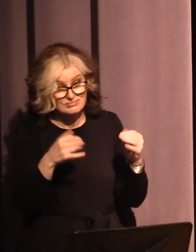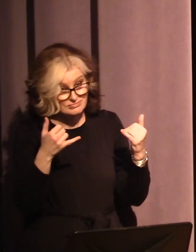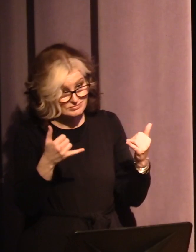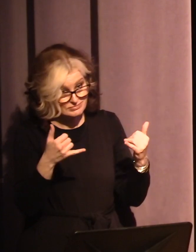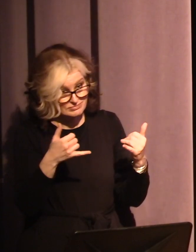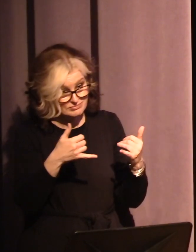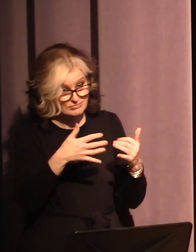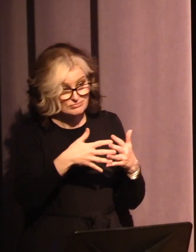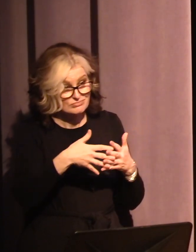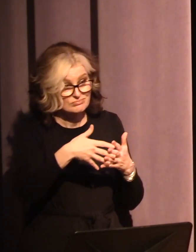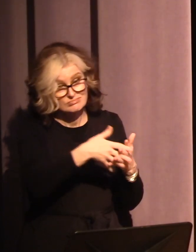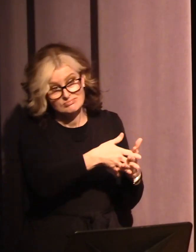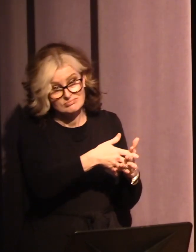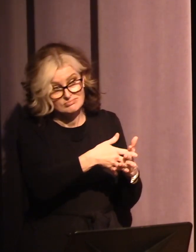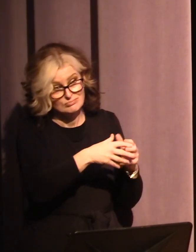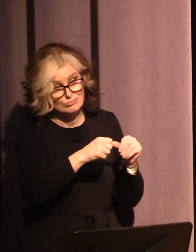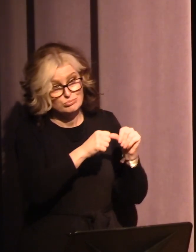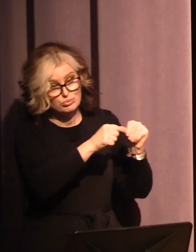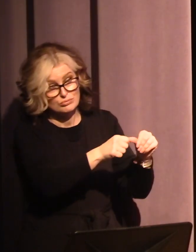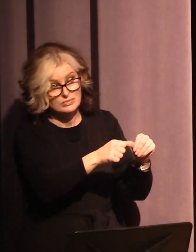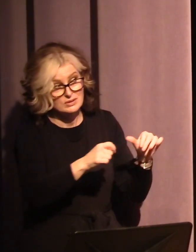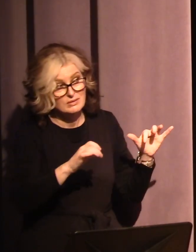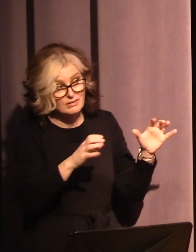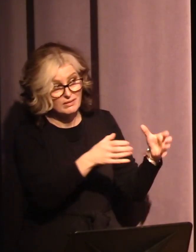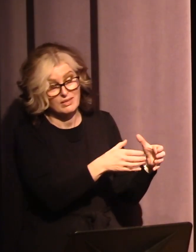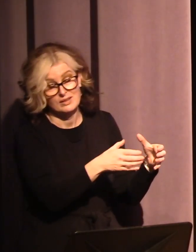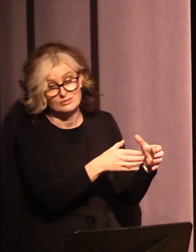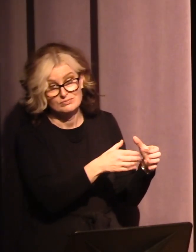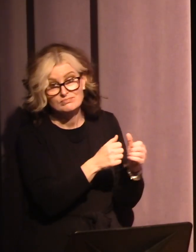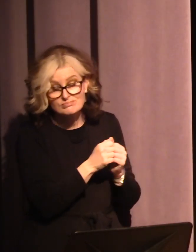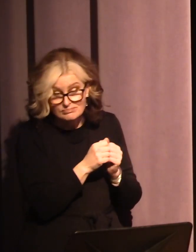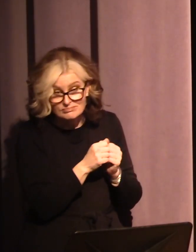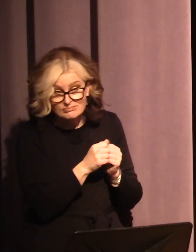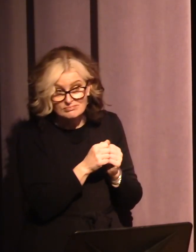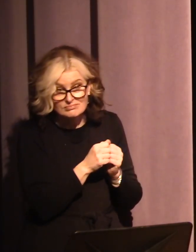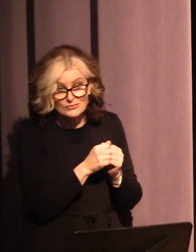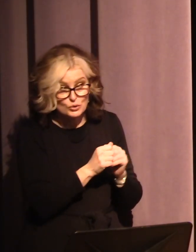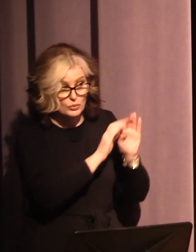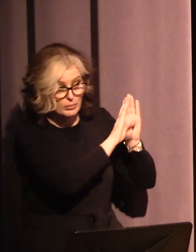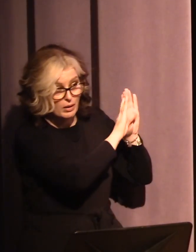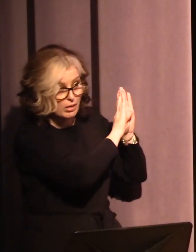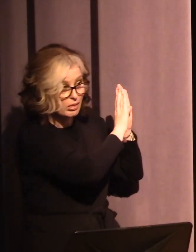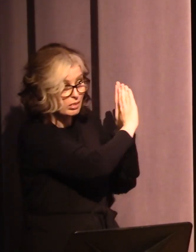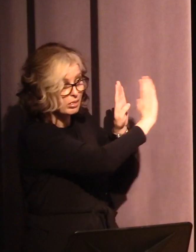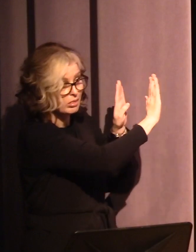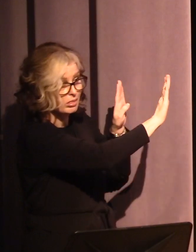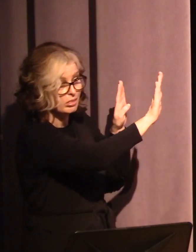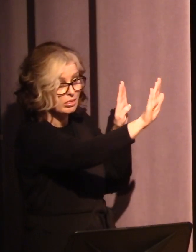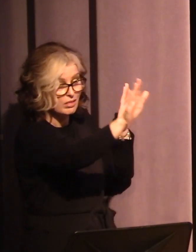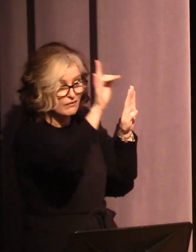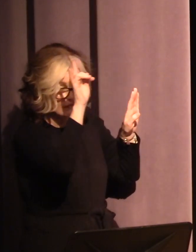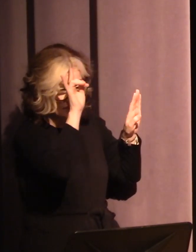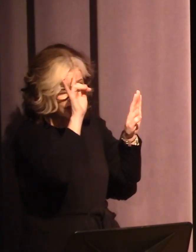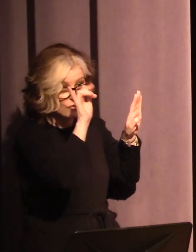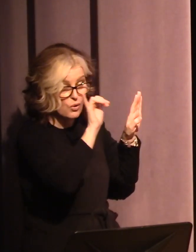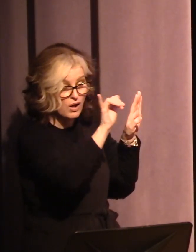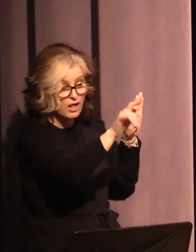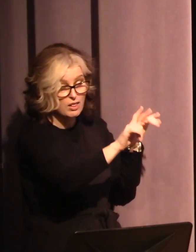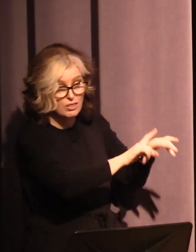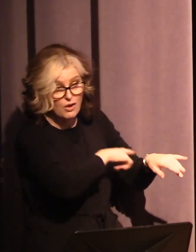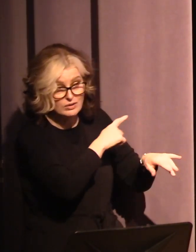now part of our permanent collection, and you will be on our walls for generations to come.